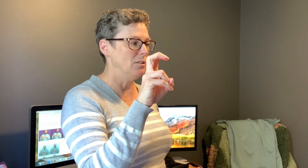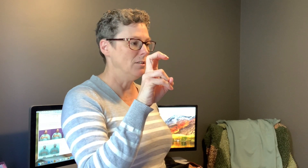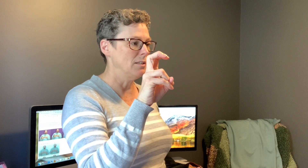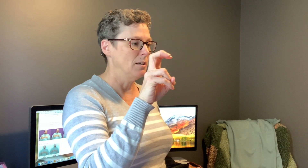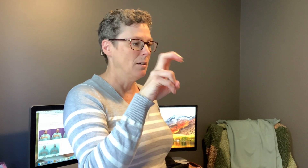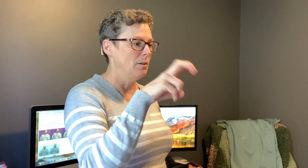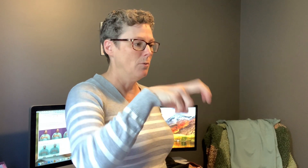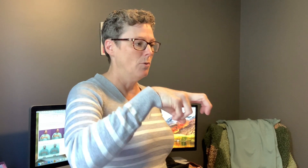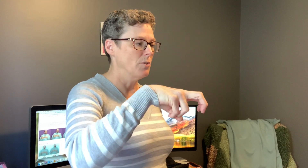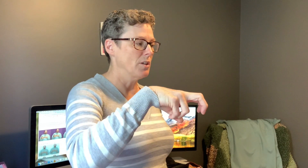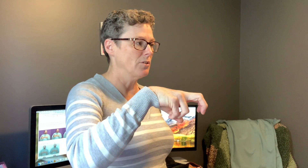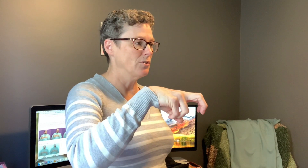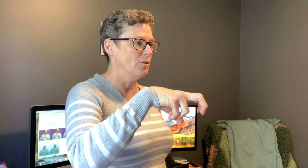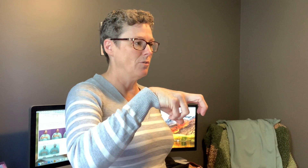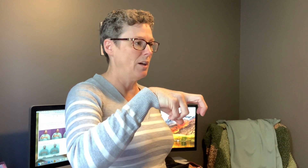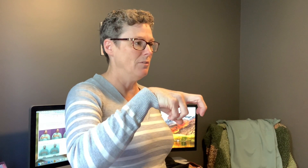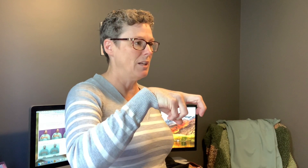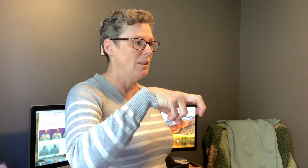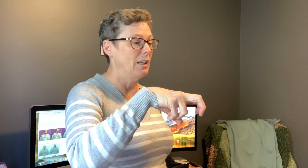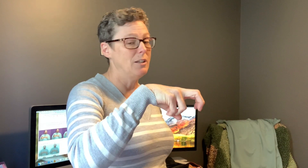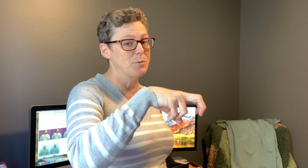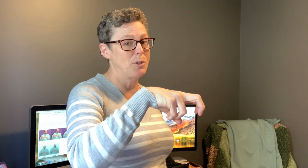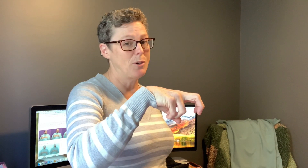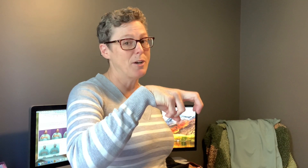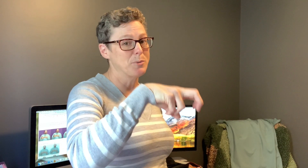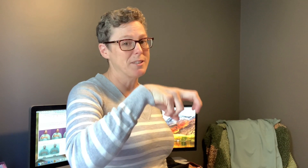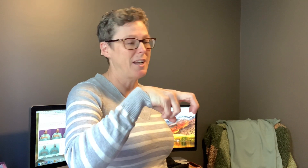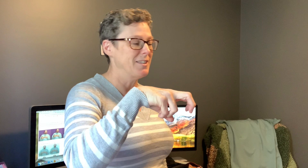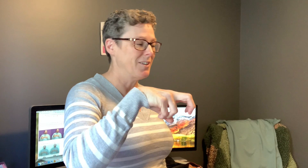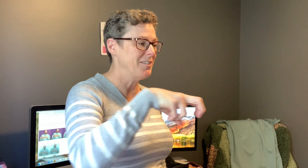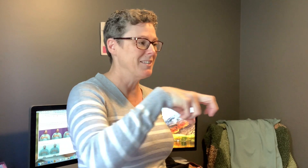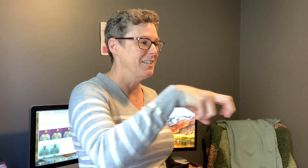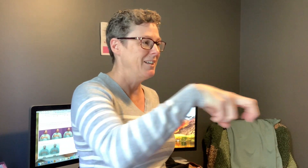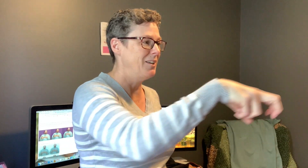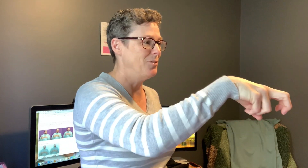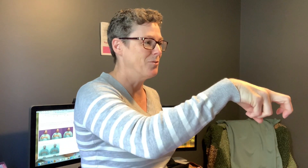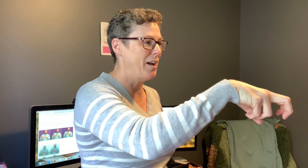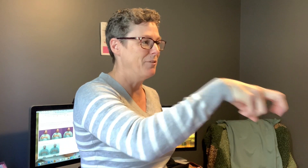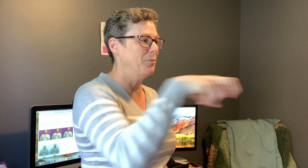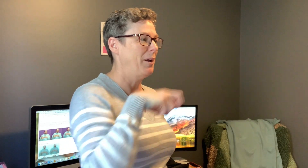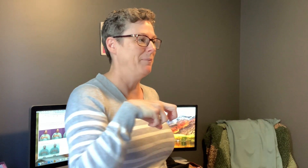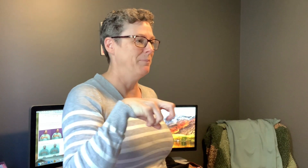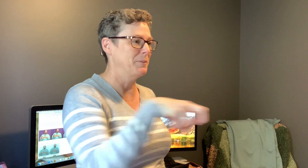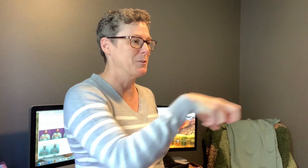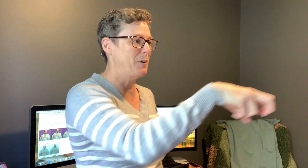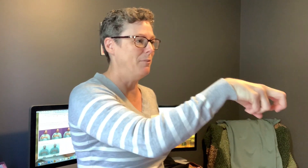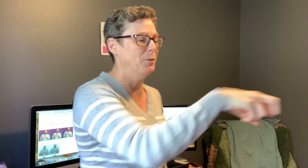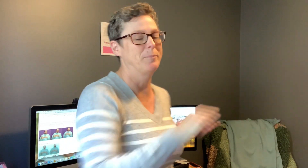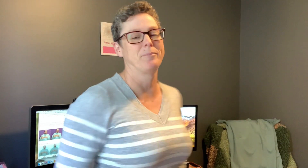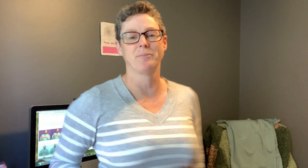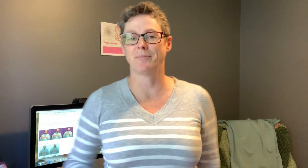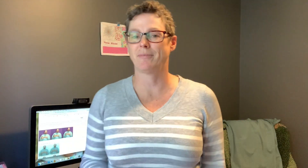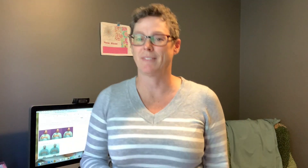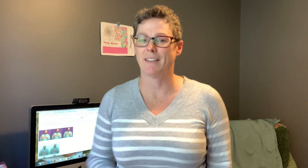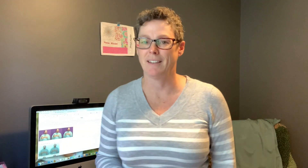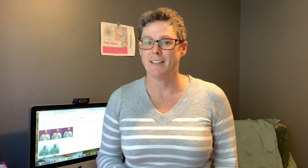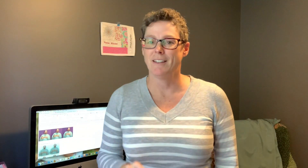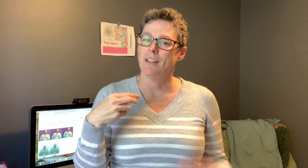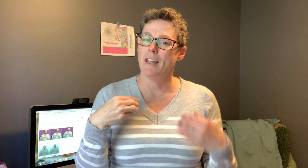ears, horizontal to the ground, and then here's where your actual sign starts, and you drive it away. Travel.